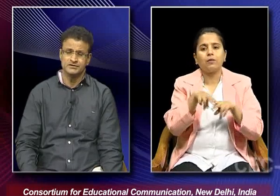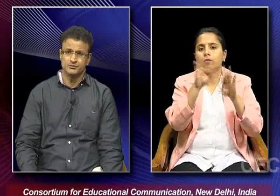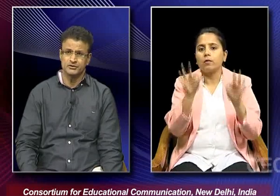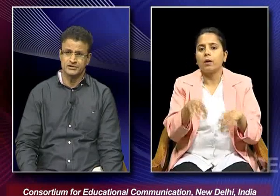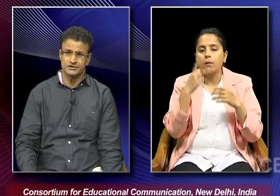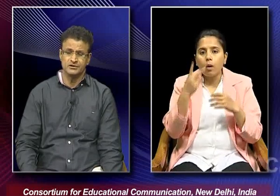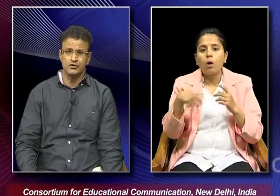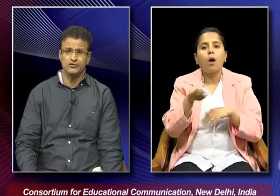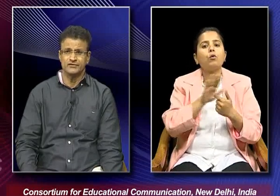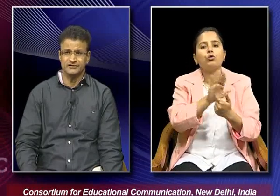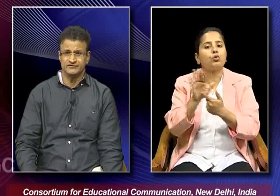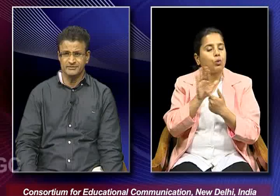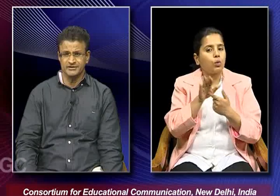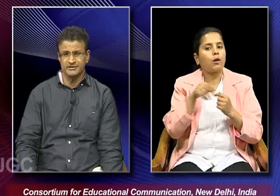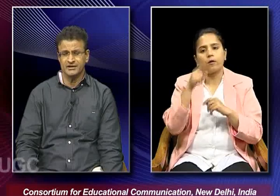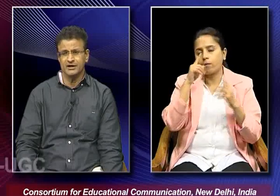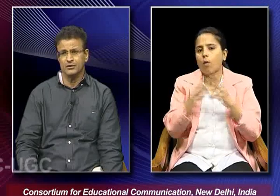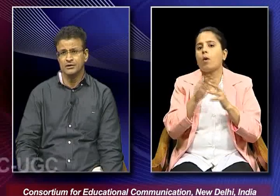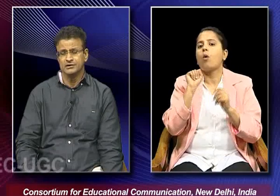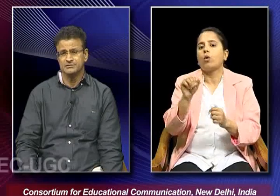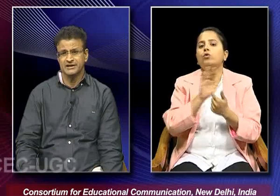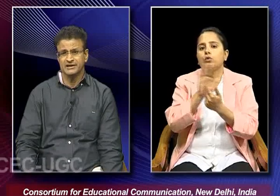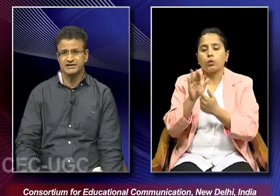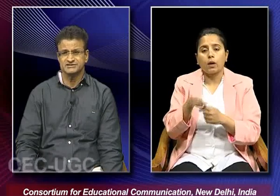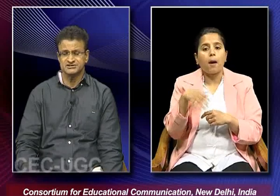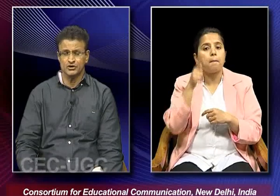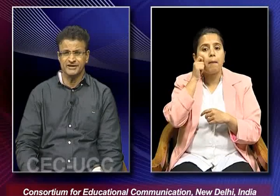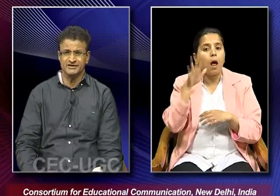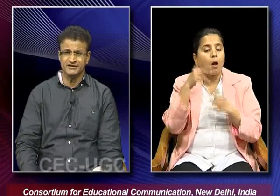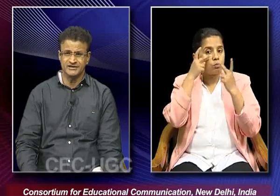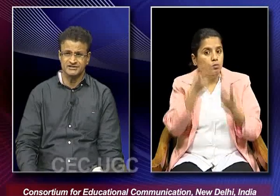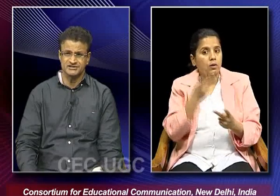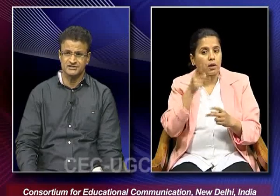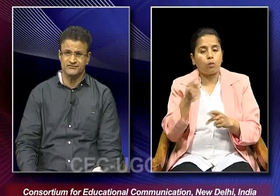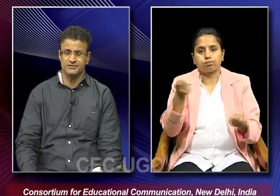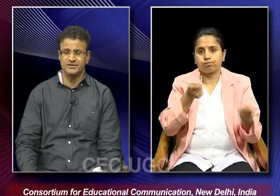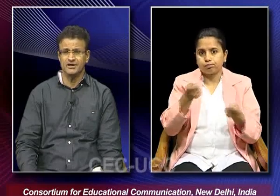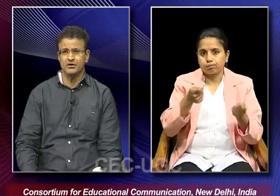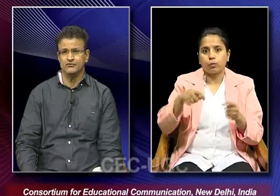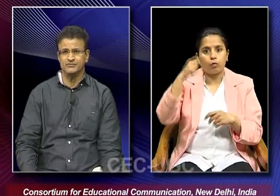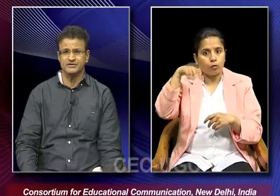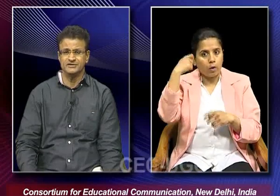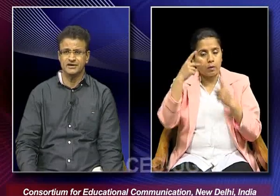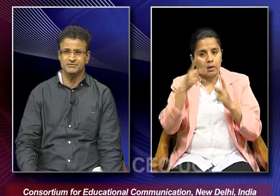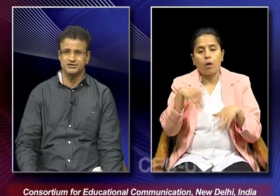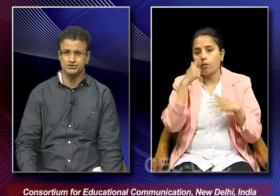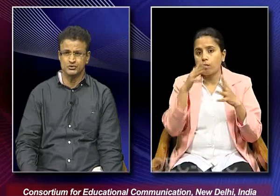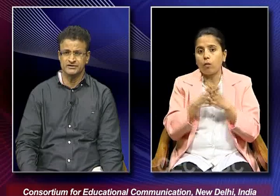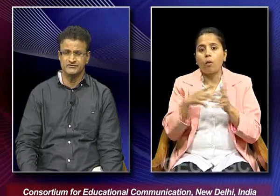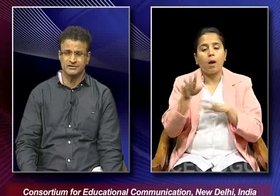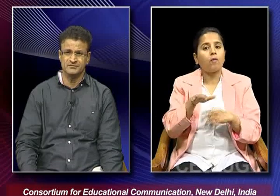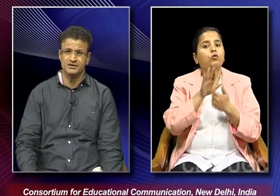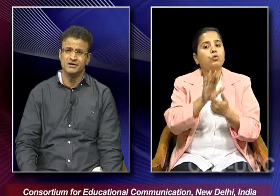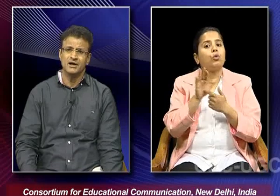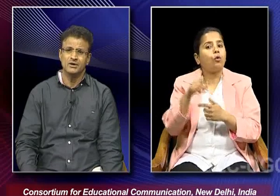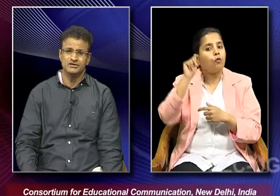the portrayal of the women, and how the male gaze is a dominant gaze in the film, and how women they are being shown in the